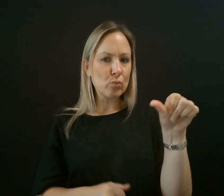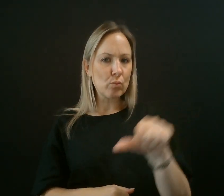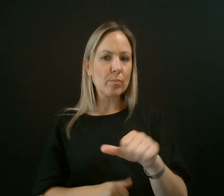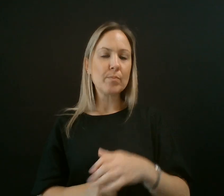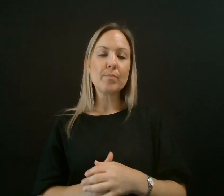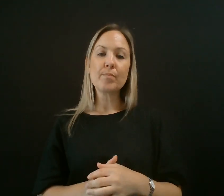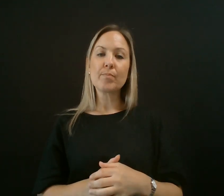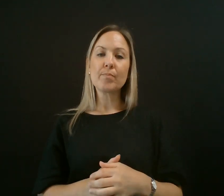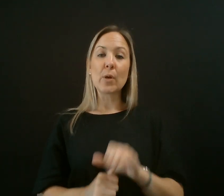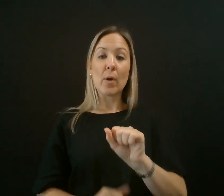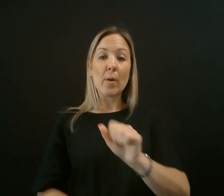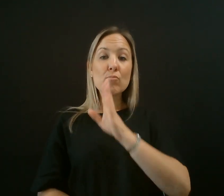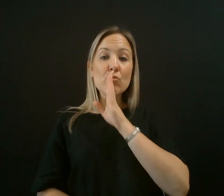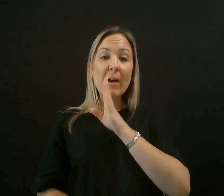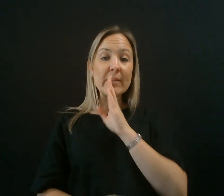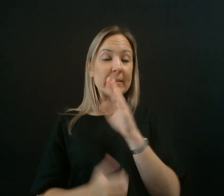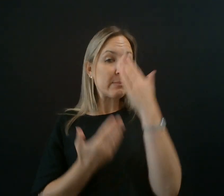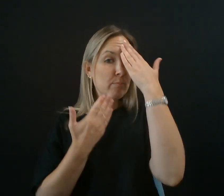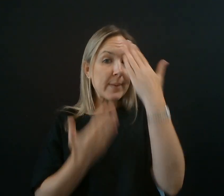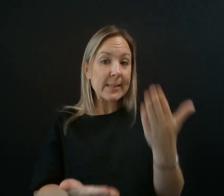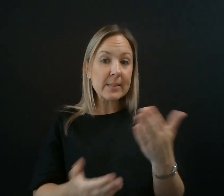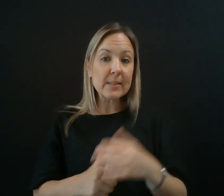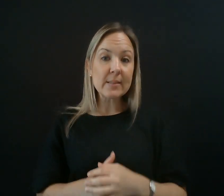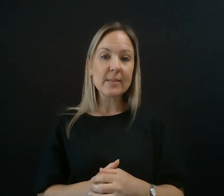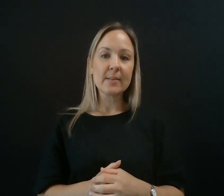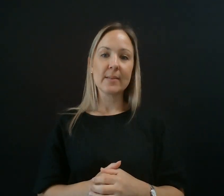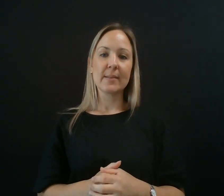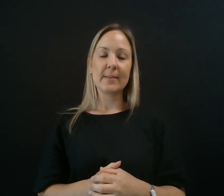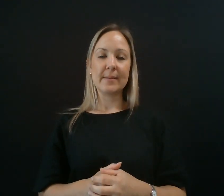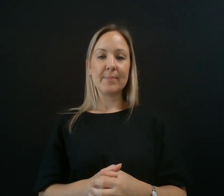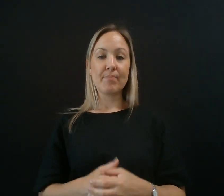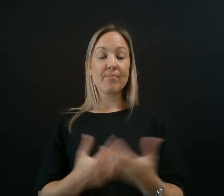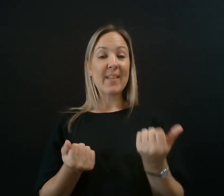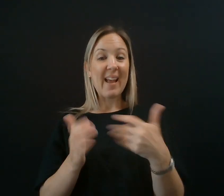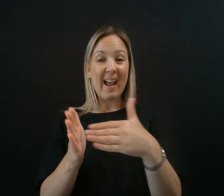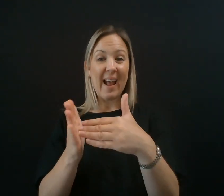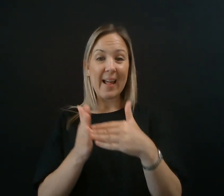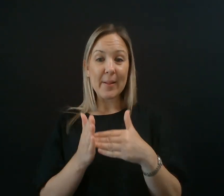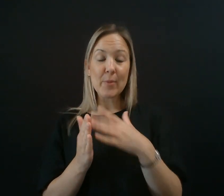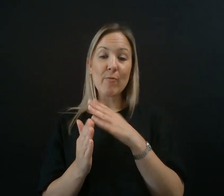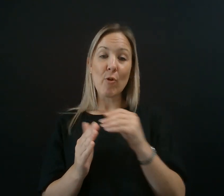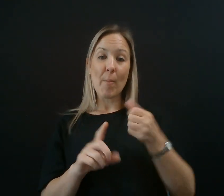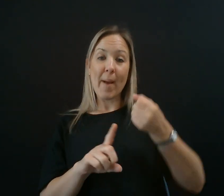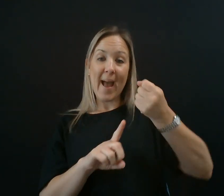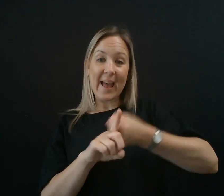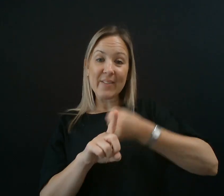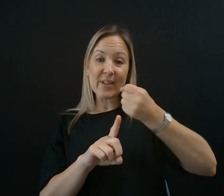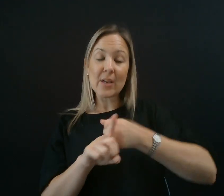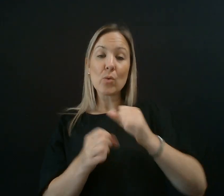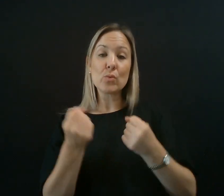to have your privacy respected, to have help from an advocate or support person if you want one,